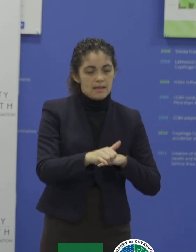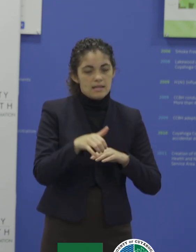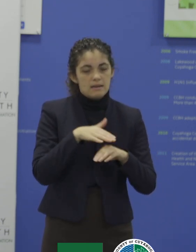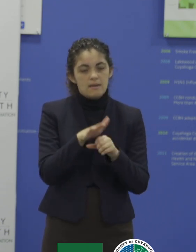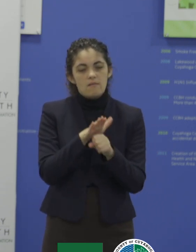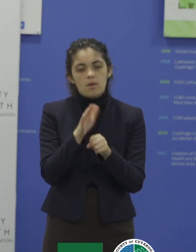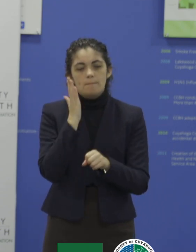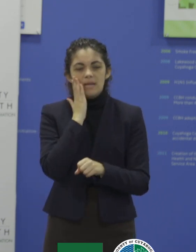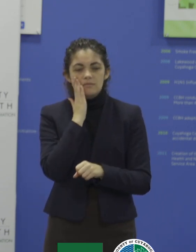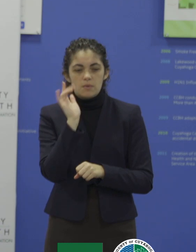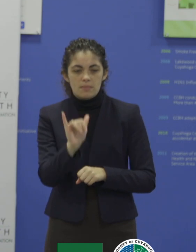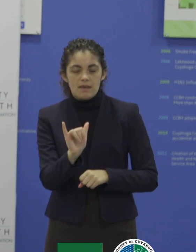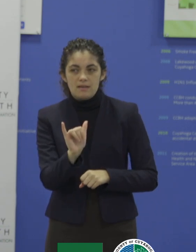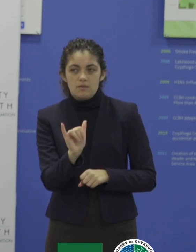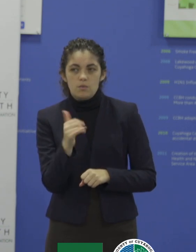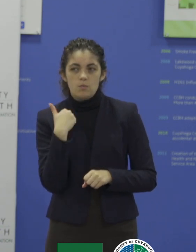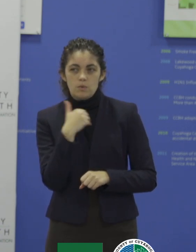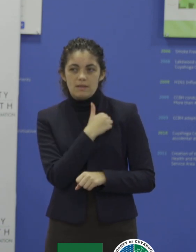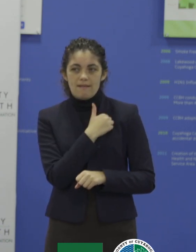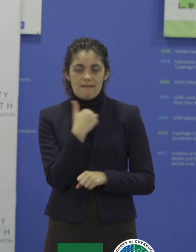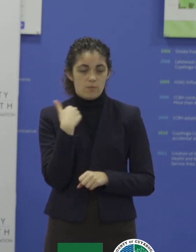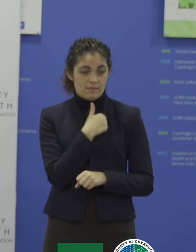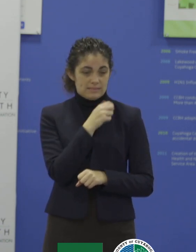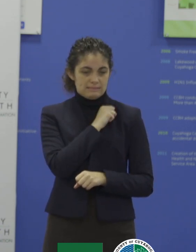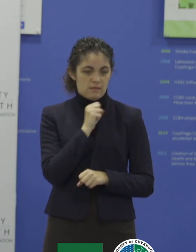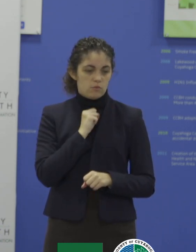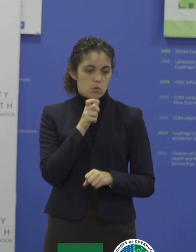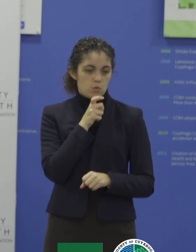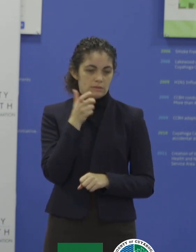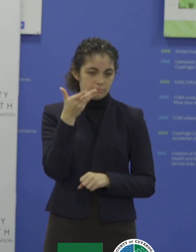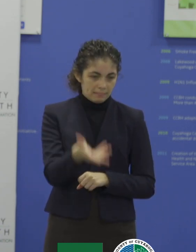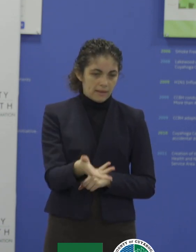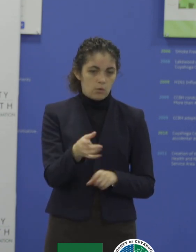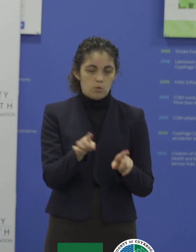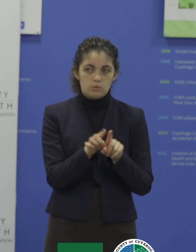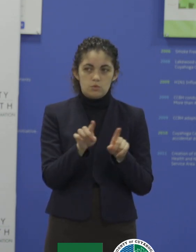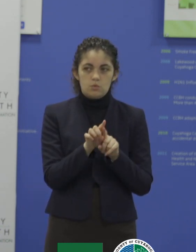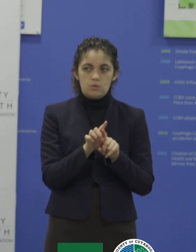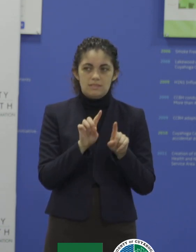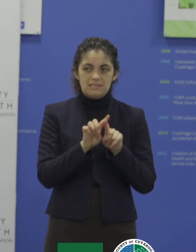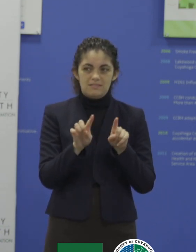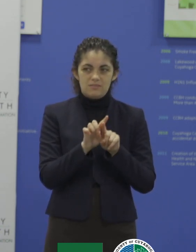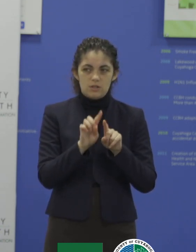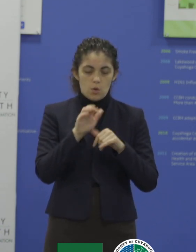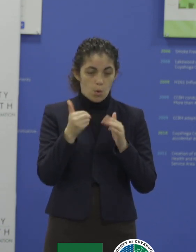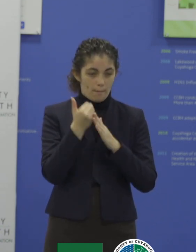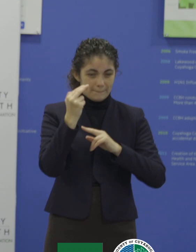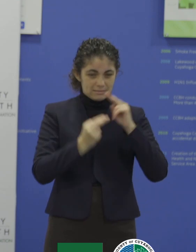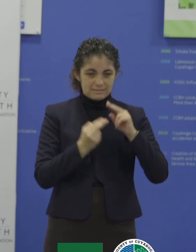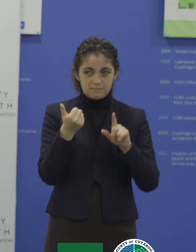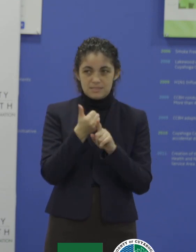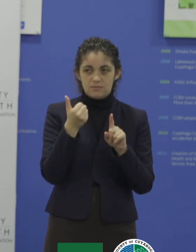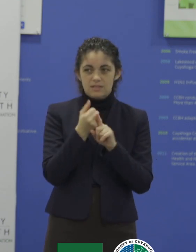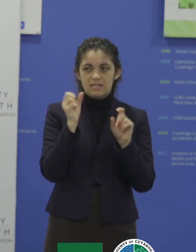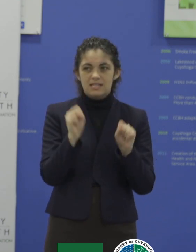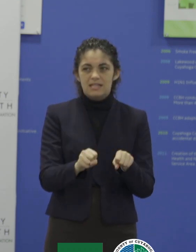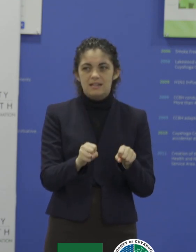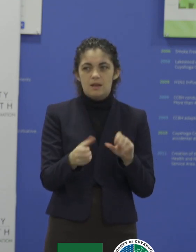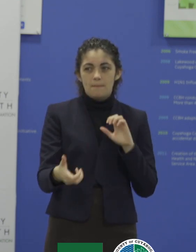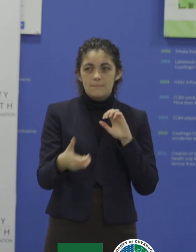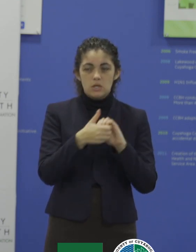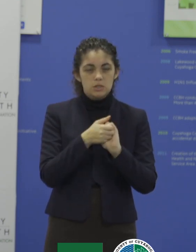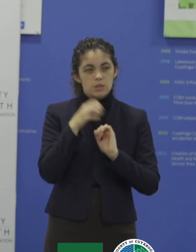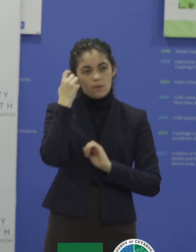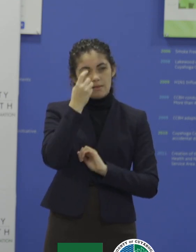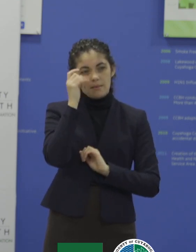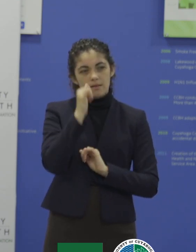beds in this unit, and we have staff who can come in and staff that unit. So there's a surge within each facility that I know our partners are